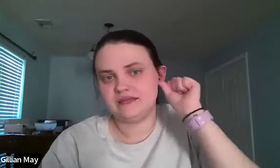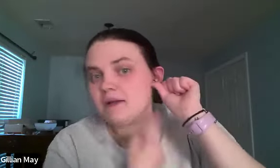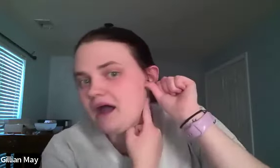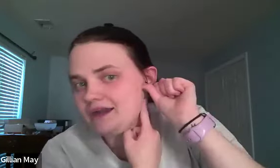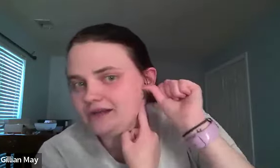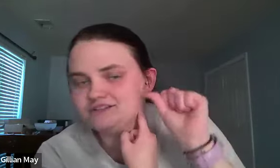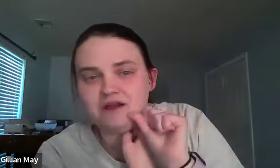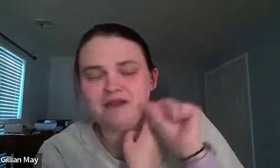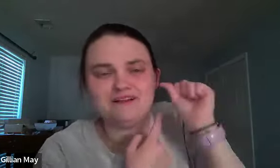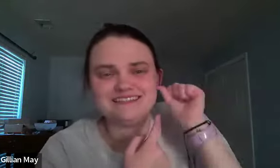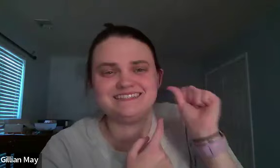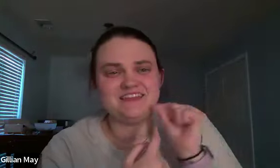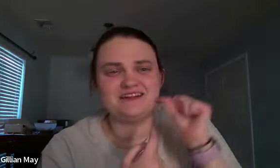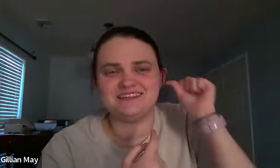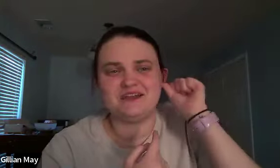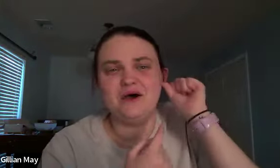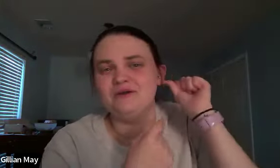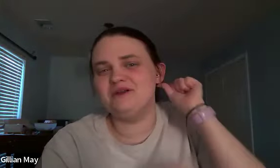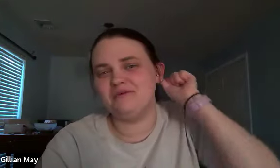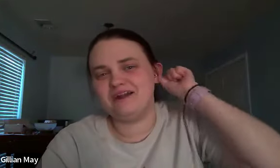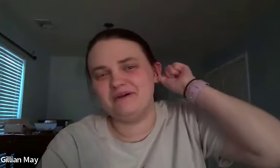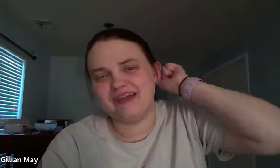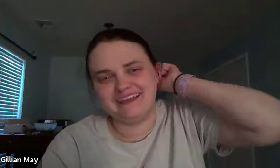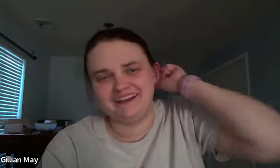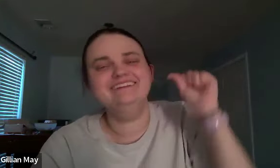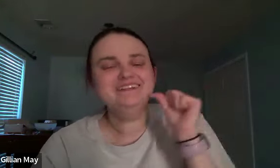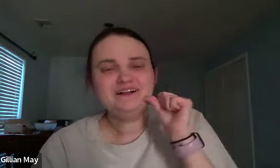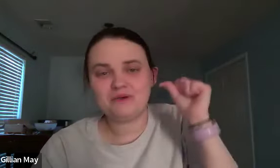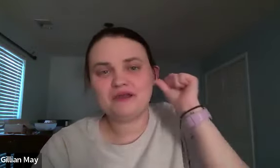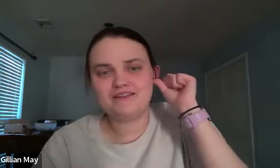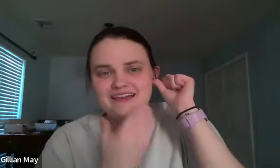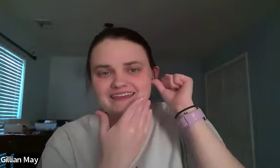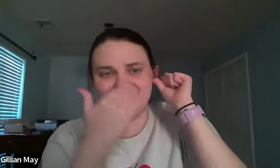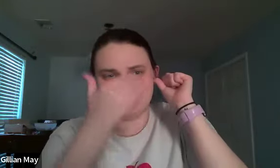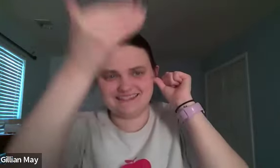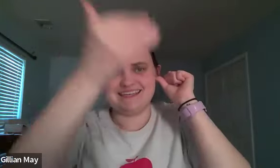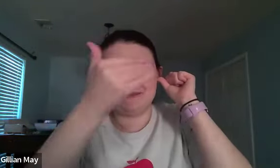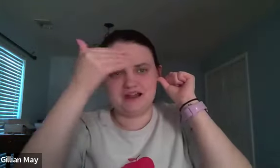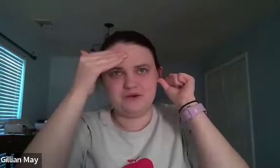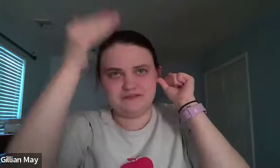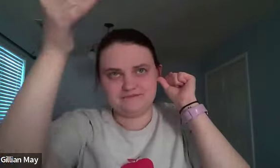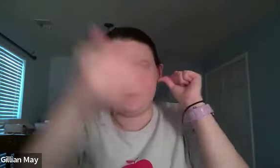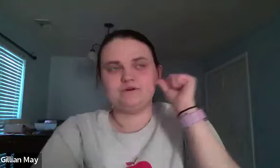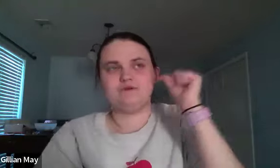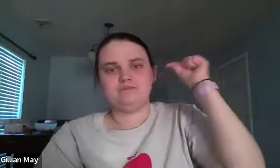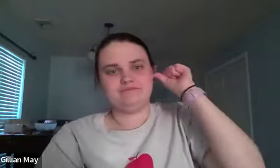not behind our ear. Sorry. I realized I said that and I was like, no, we're not going back here. But we are like in that sense. We're not going forward. We're going